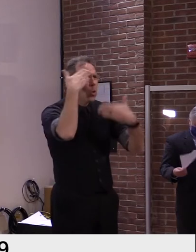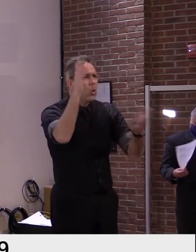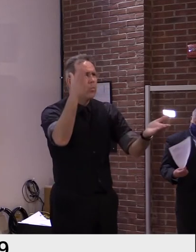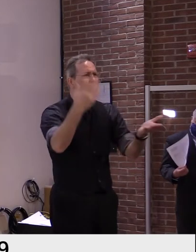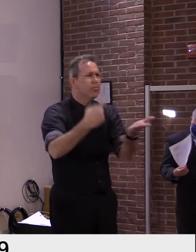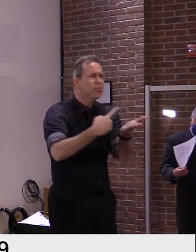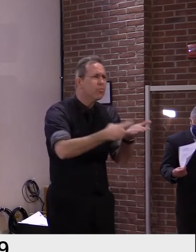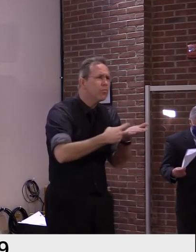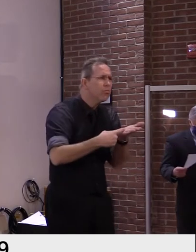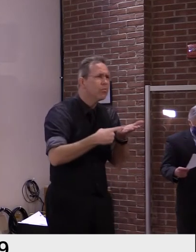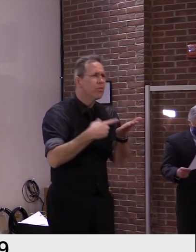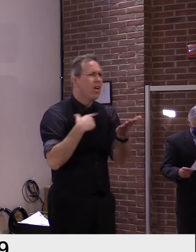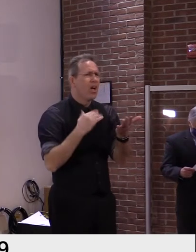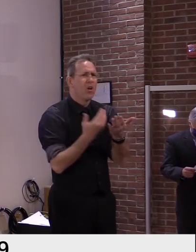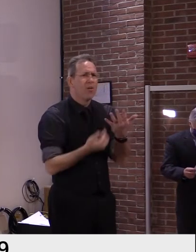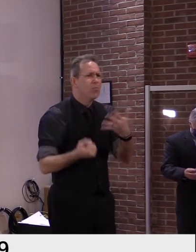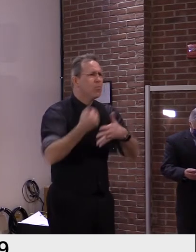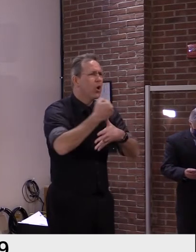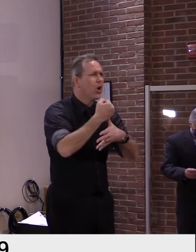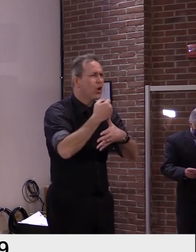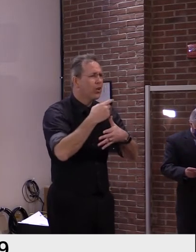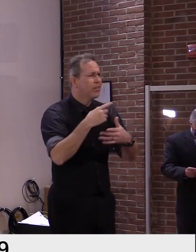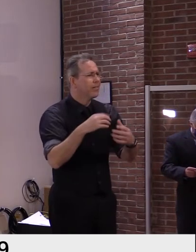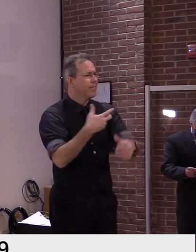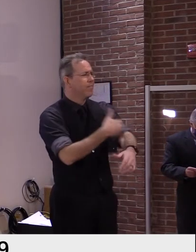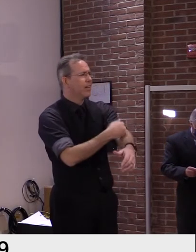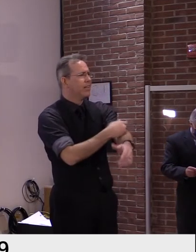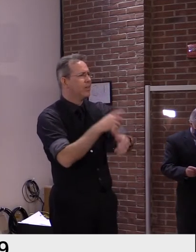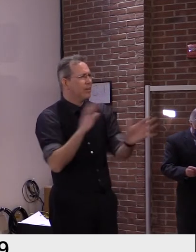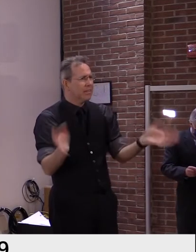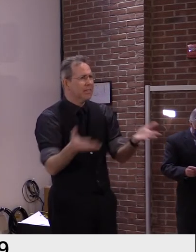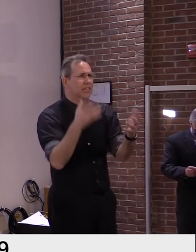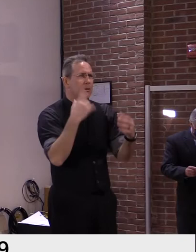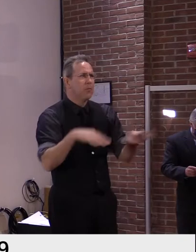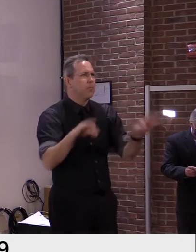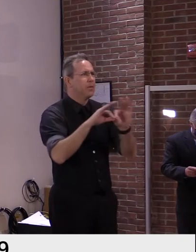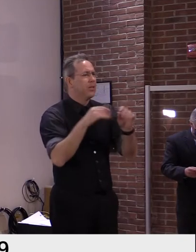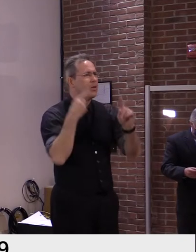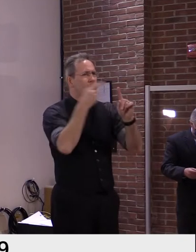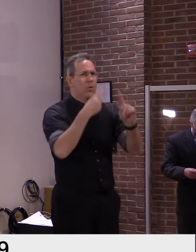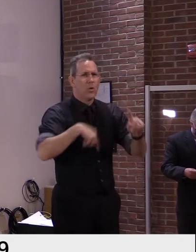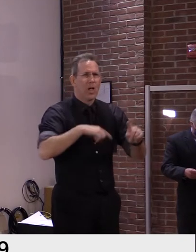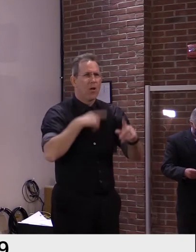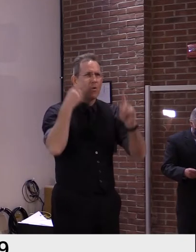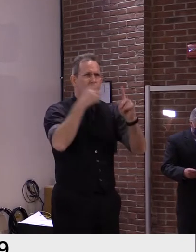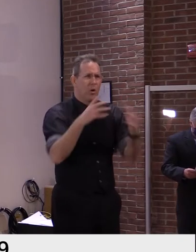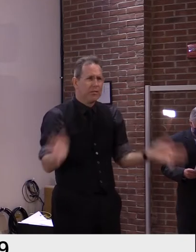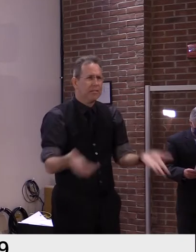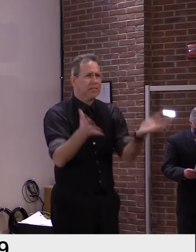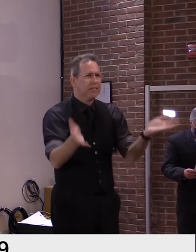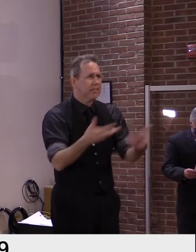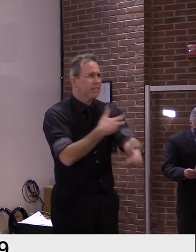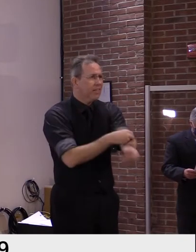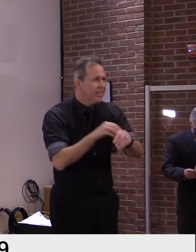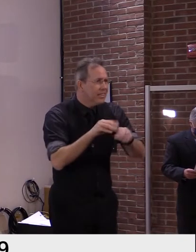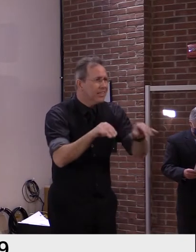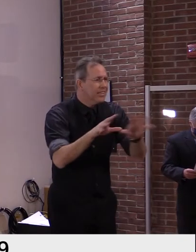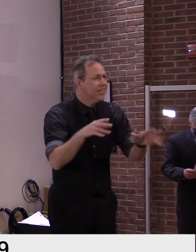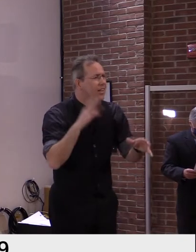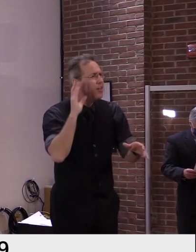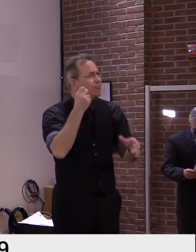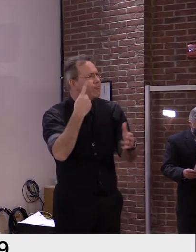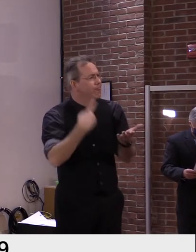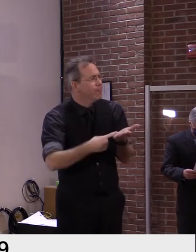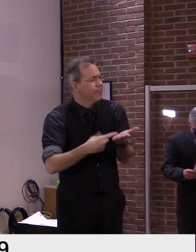going to be a major goal, and we'll remove one of the obstacles, I think, to making more progress more in person,